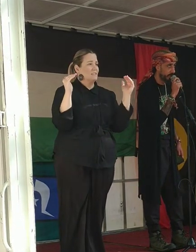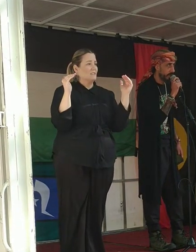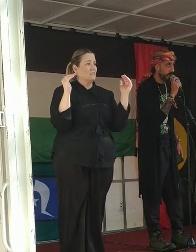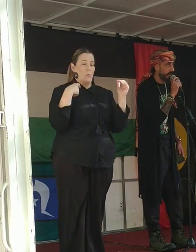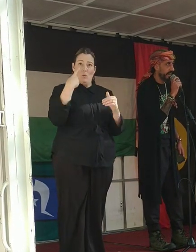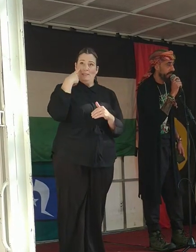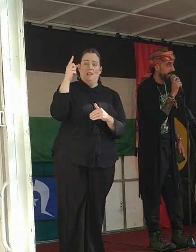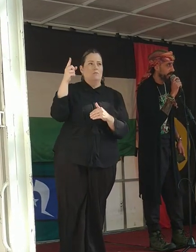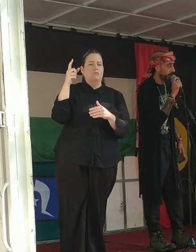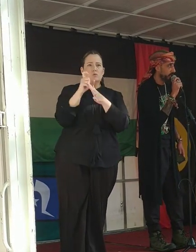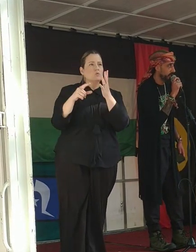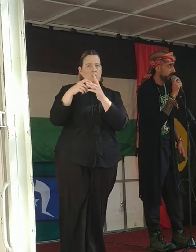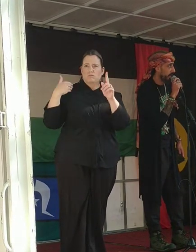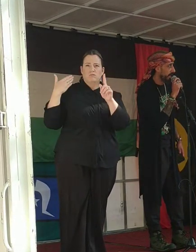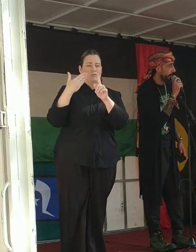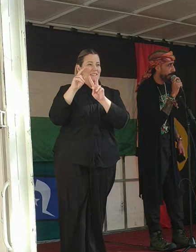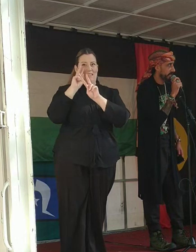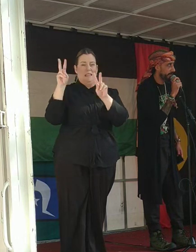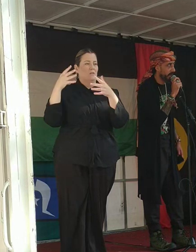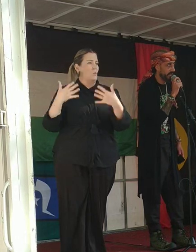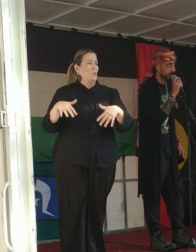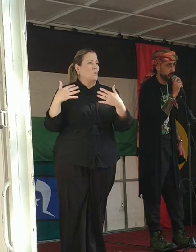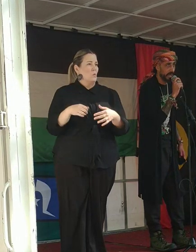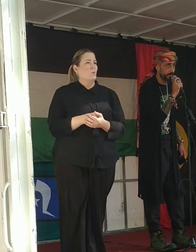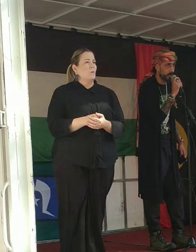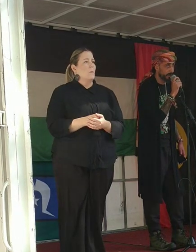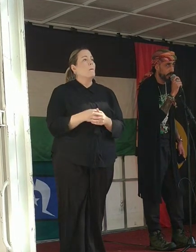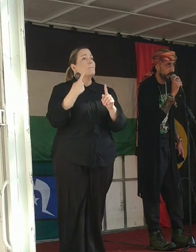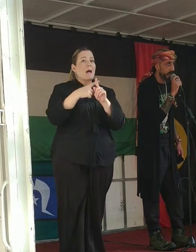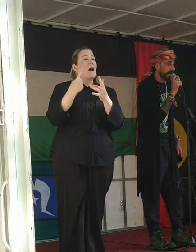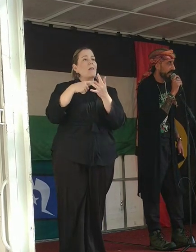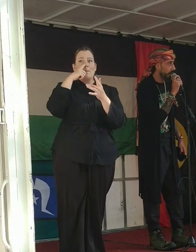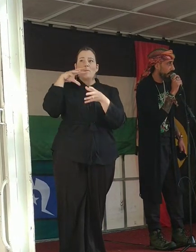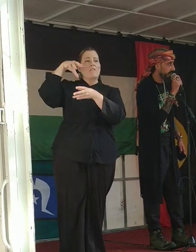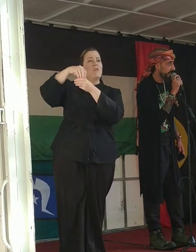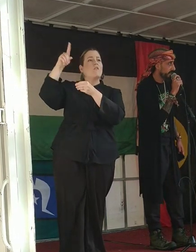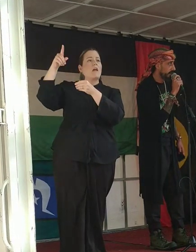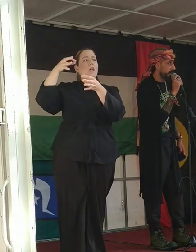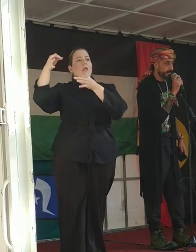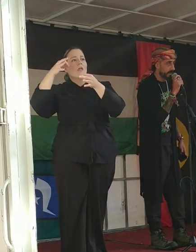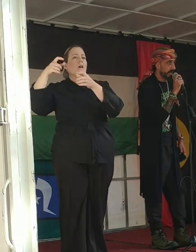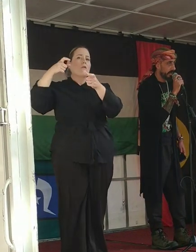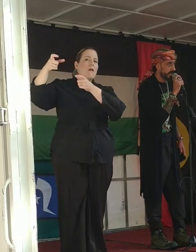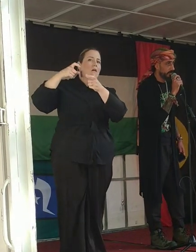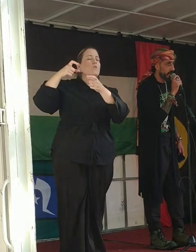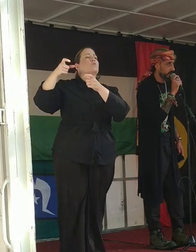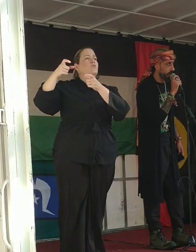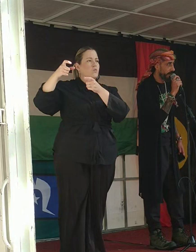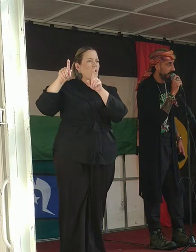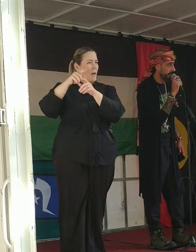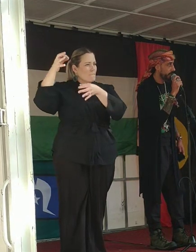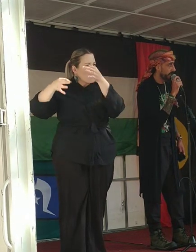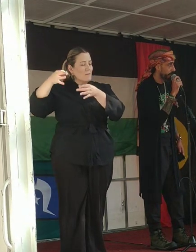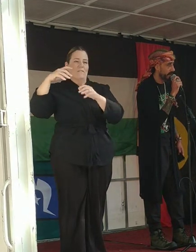exposed. They have been exposed, and the puppets behind them as well has been exposed. And now the game time